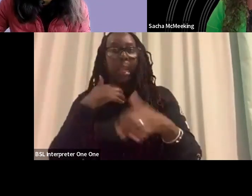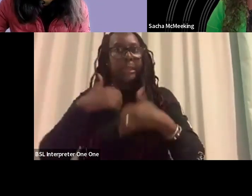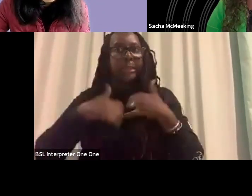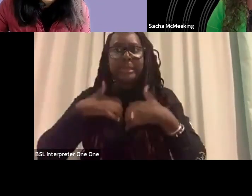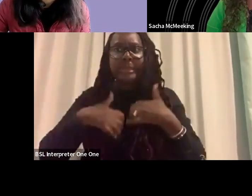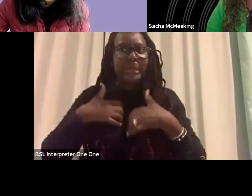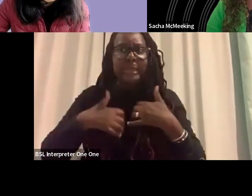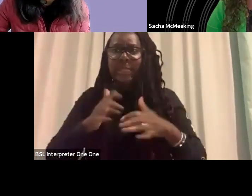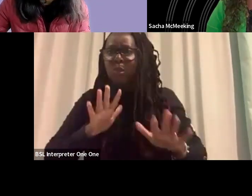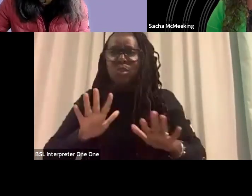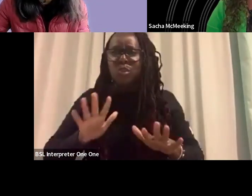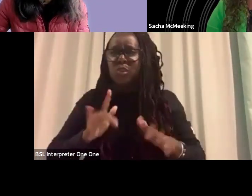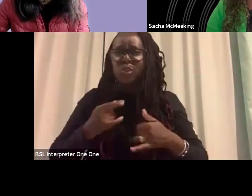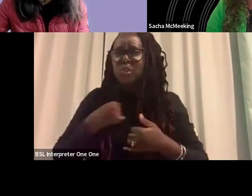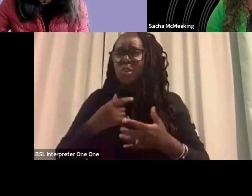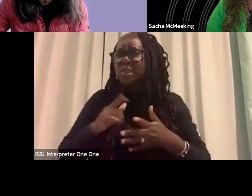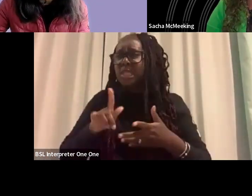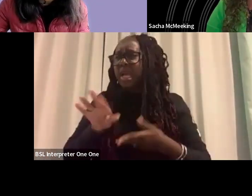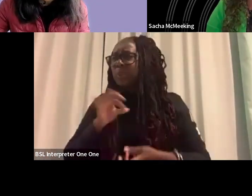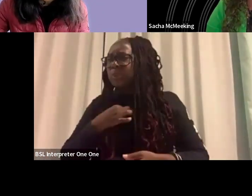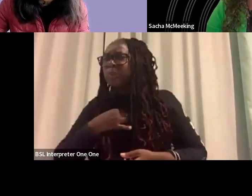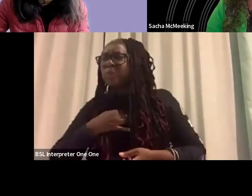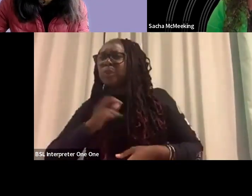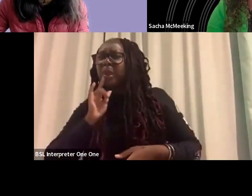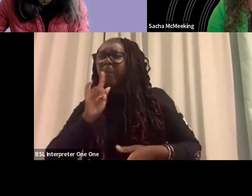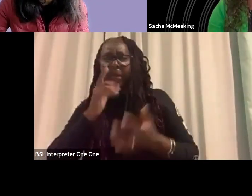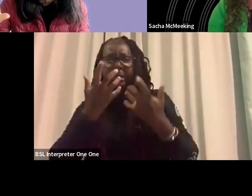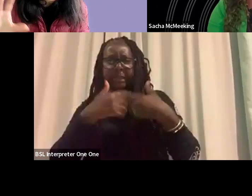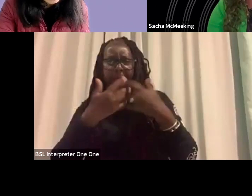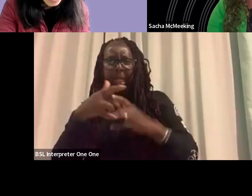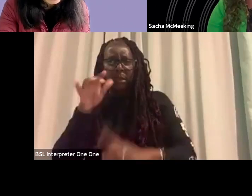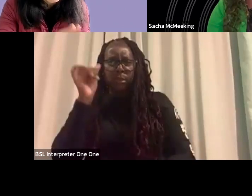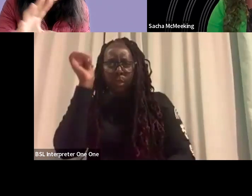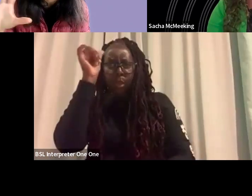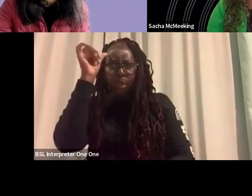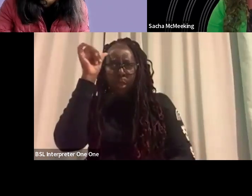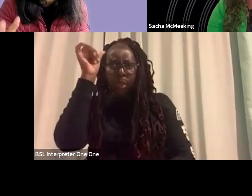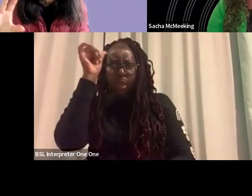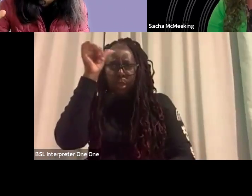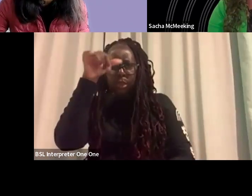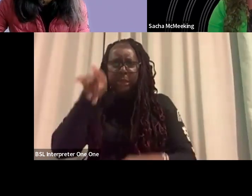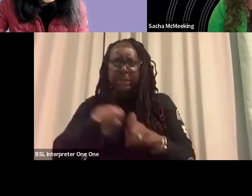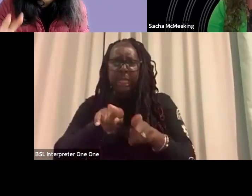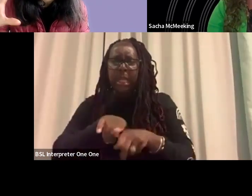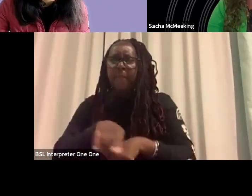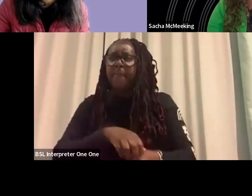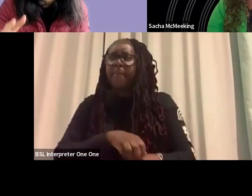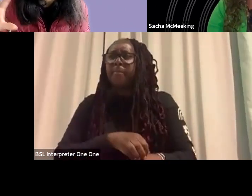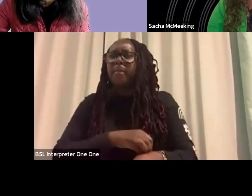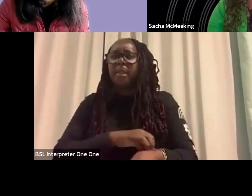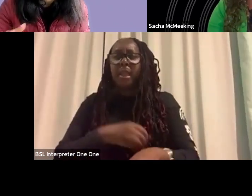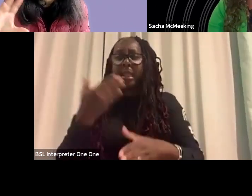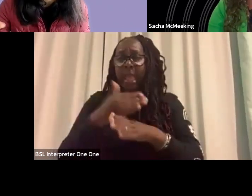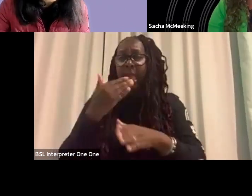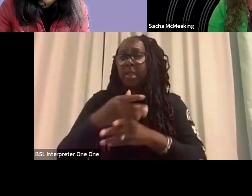excitement about taking it up. It's really about technical know-how and Natalie, as you mentioned, that the action